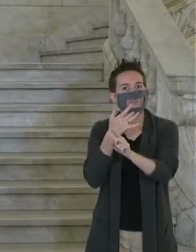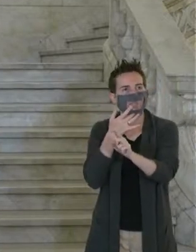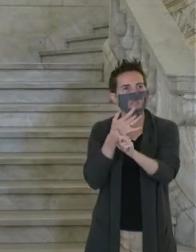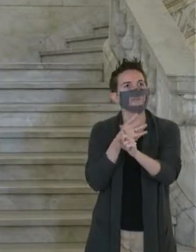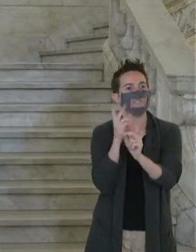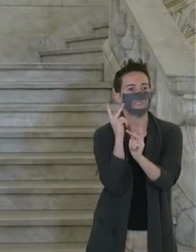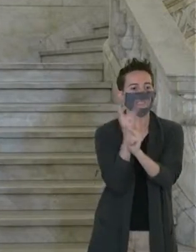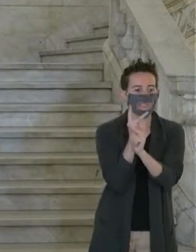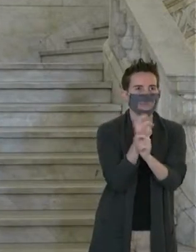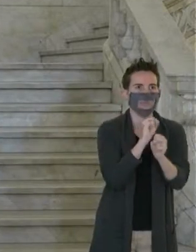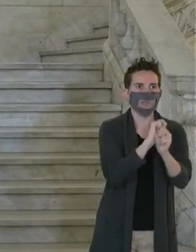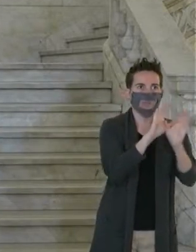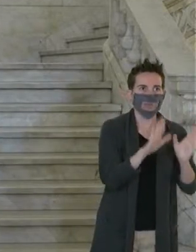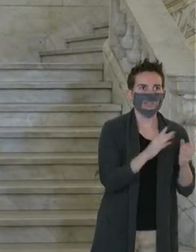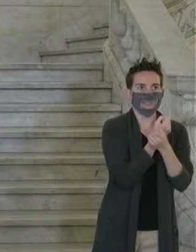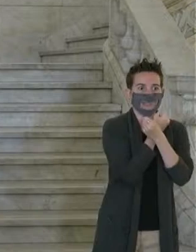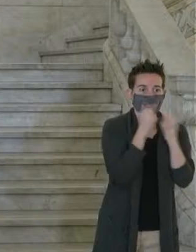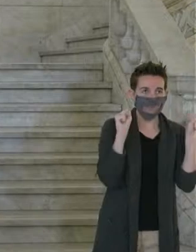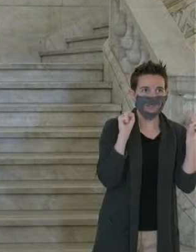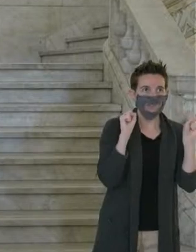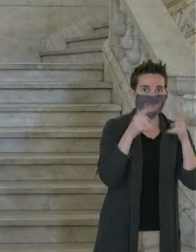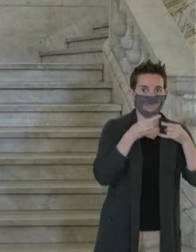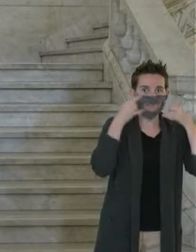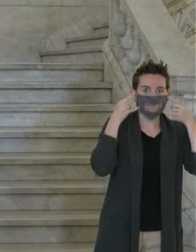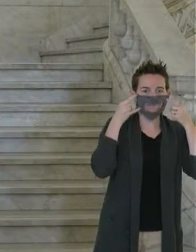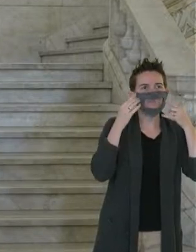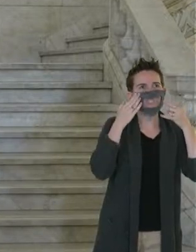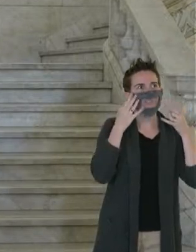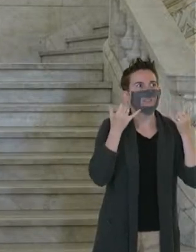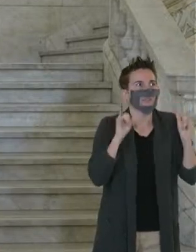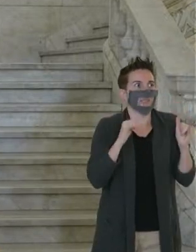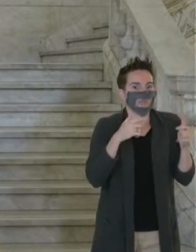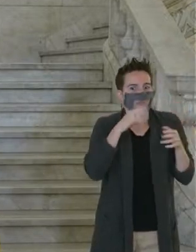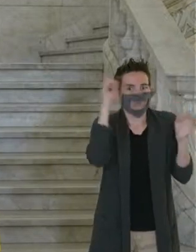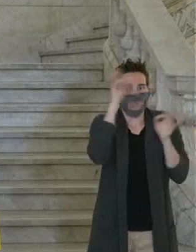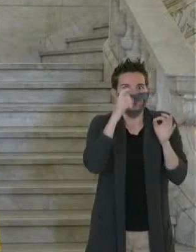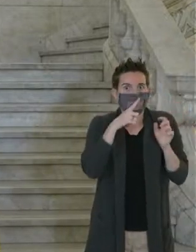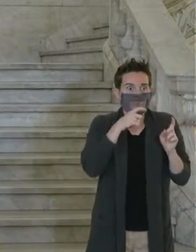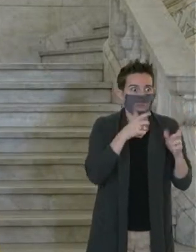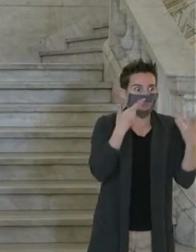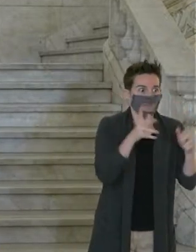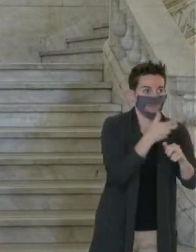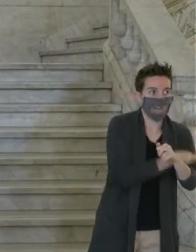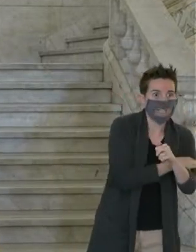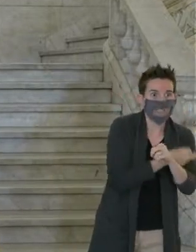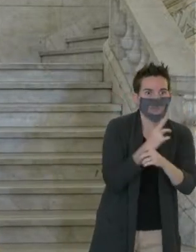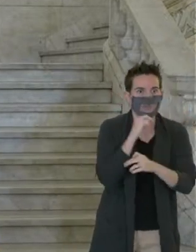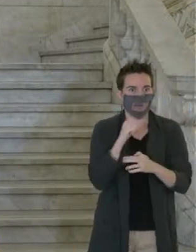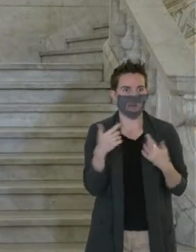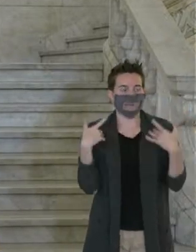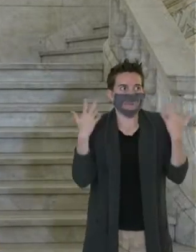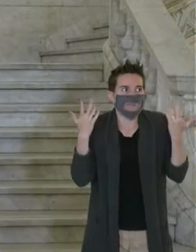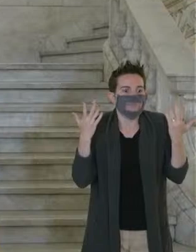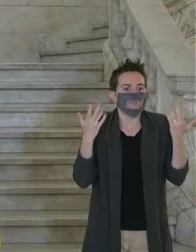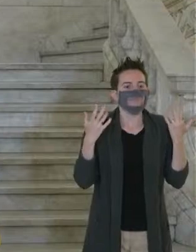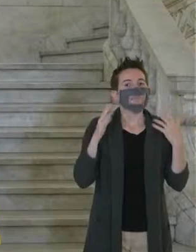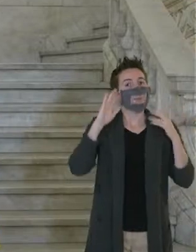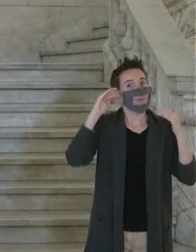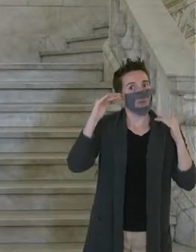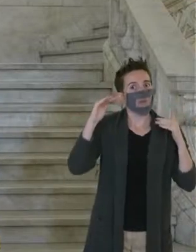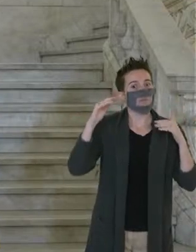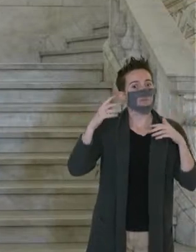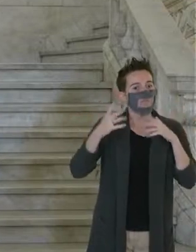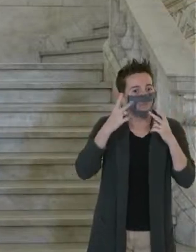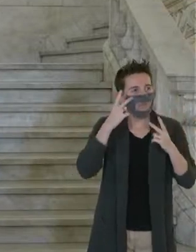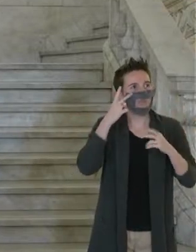employees safe when the patrons are coming in, because you're right, we still don't know who's been vaccinated. But we hope that, as we've